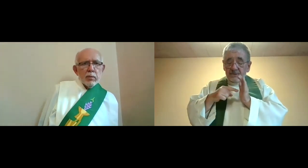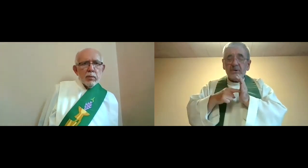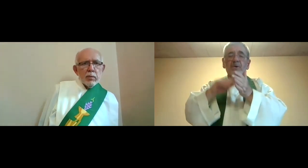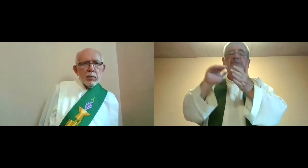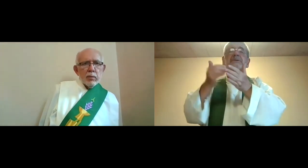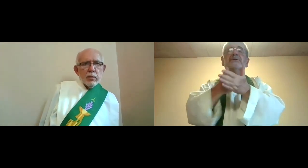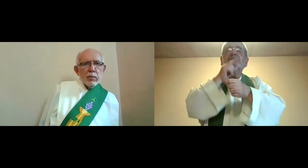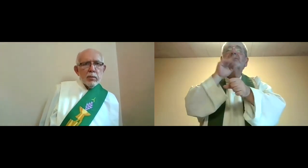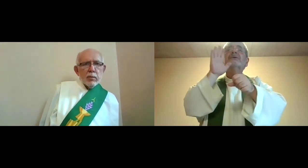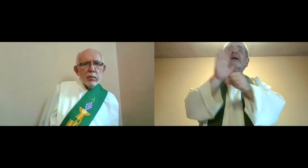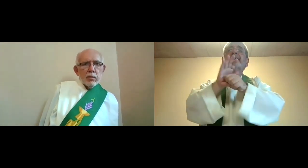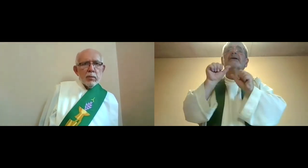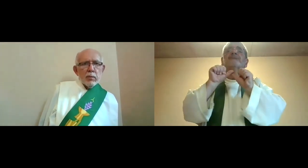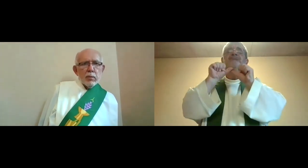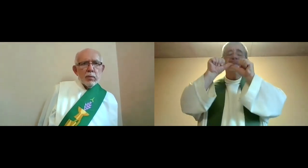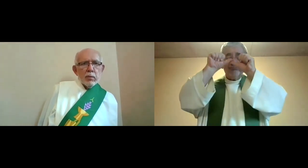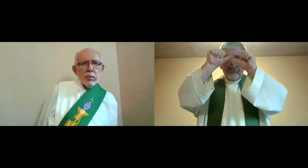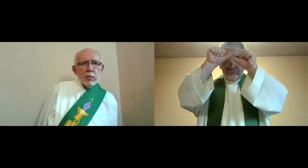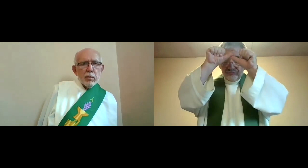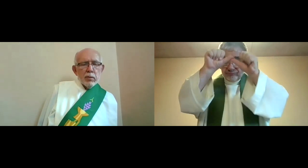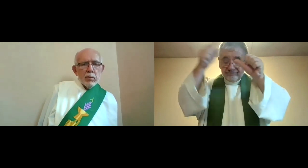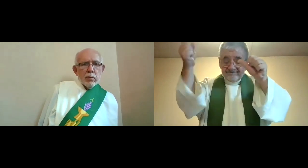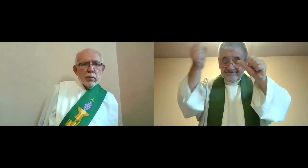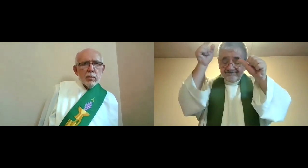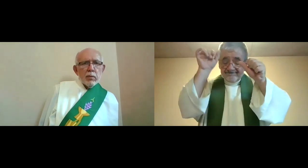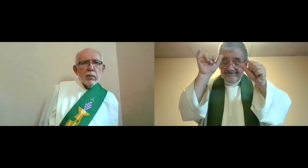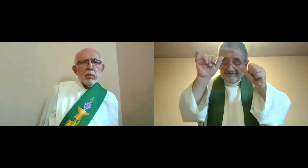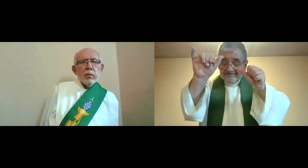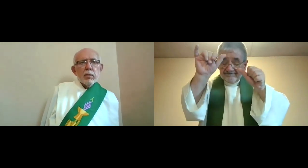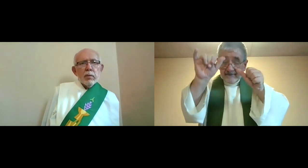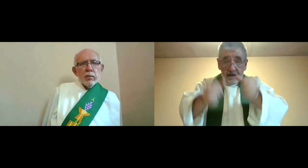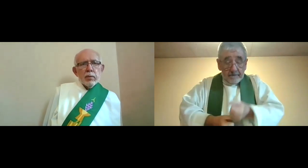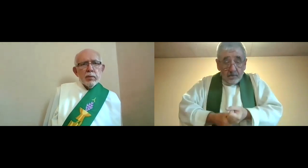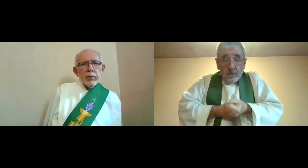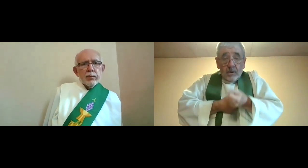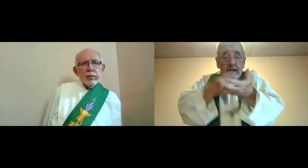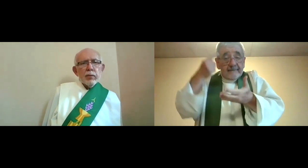new and eternal covenant,